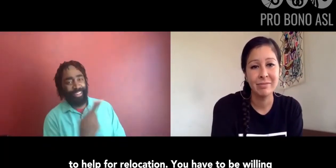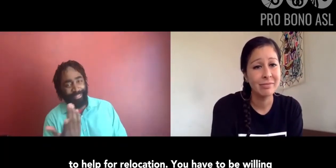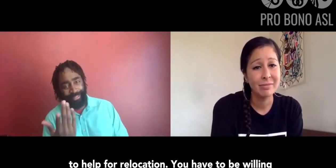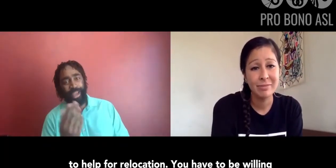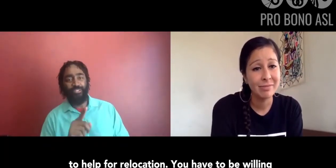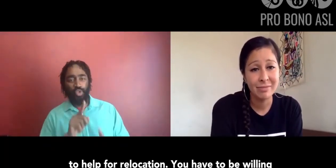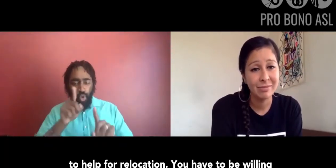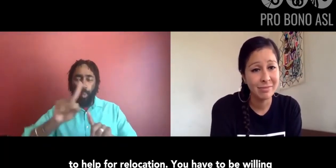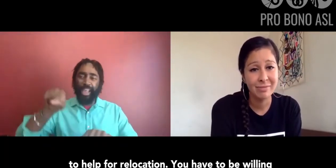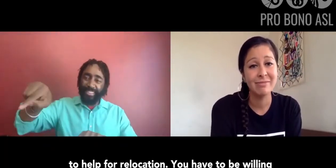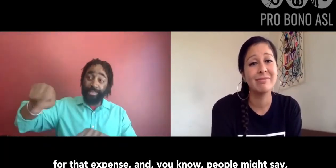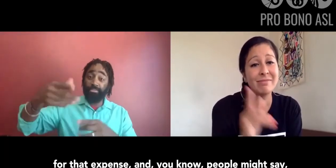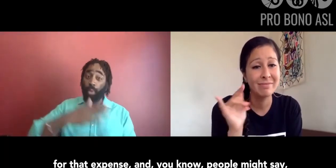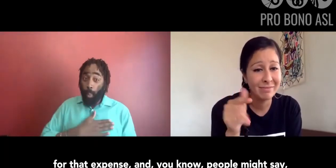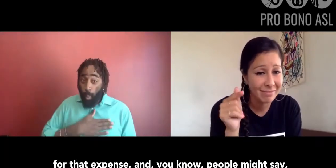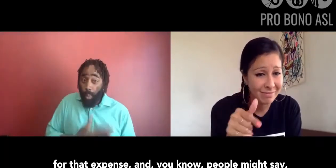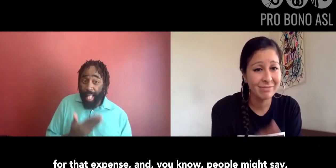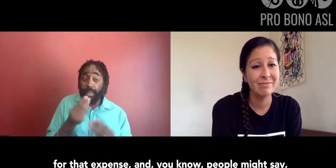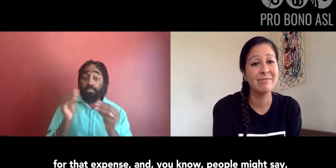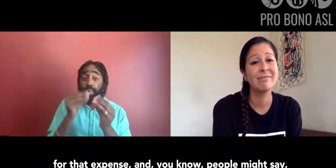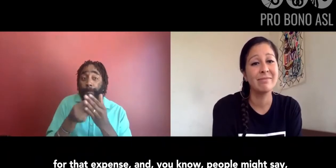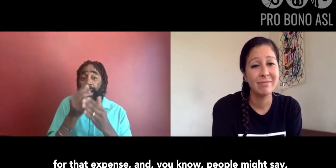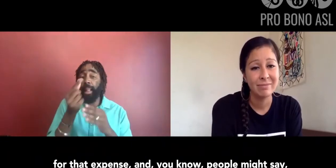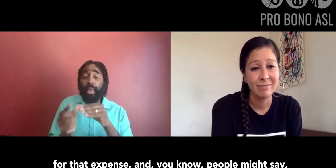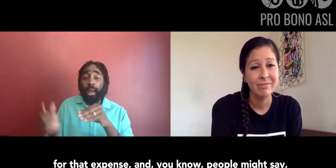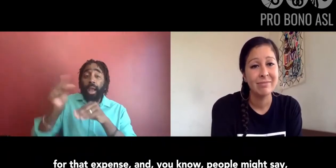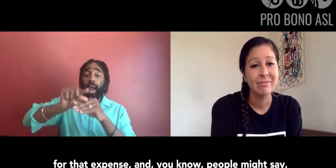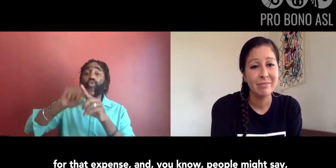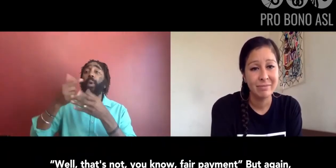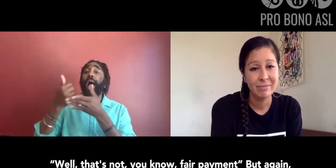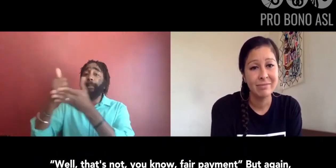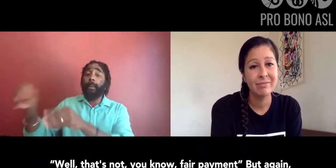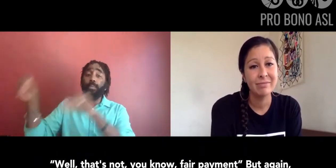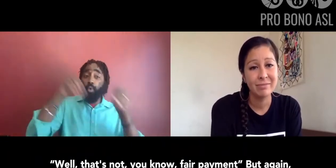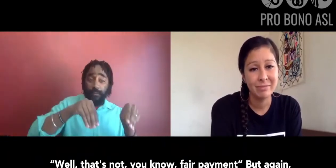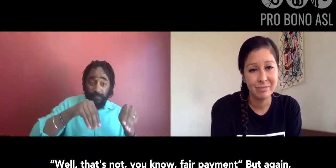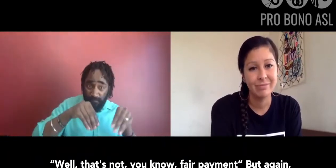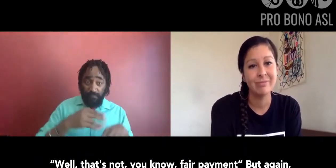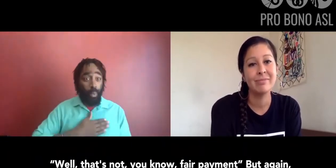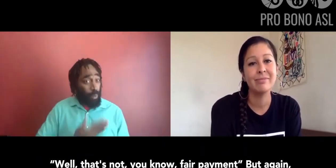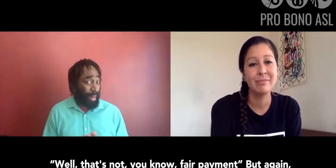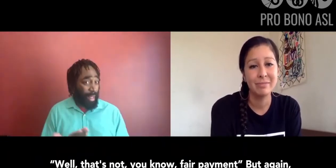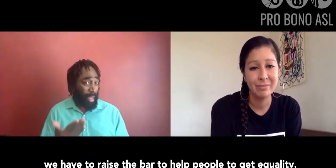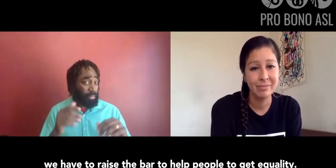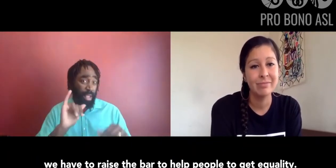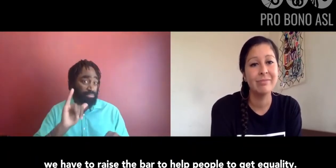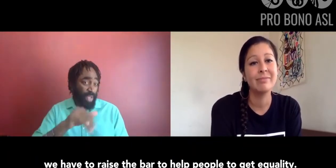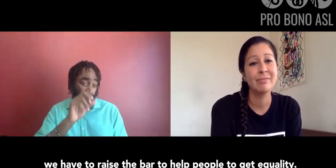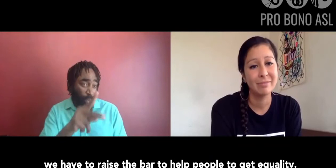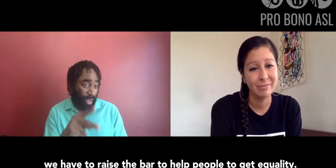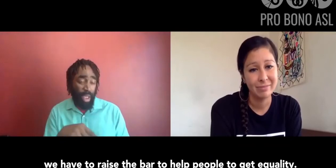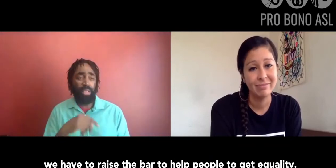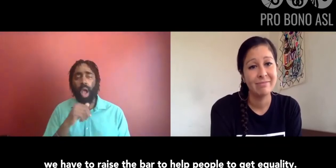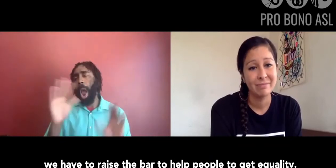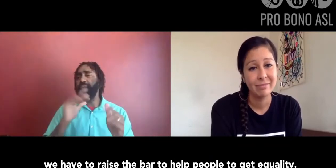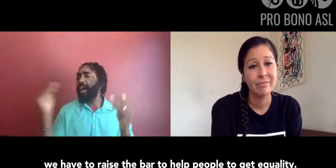for relocation. You have to be willing for that expense. And, people might say, well, that's not, fair payment. But again, we have to raise the